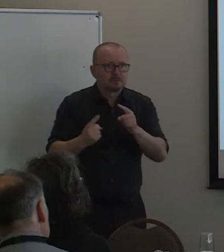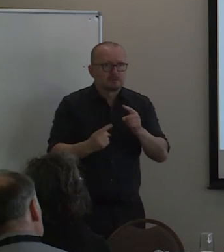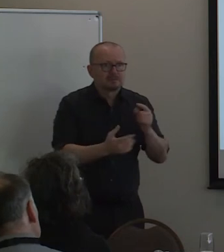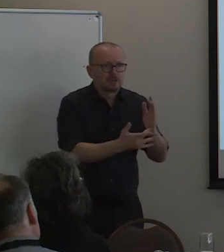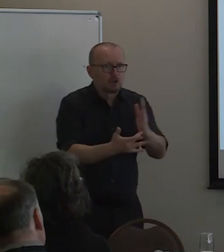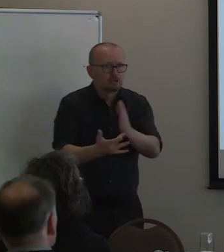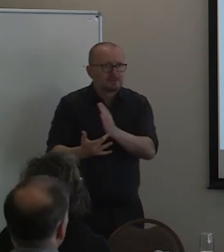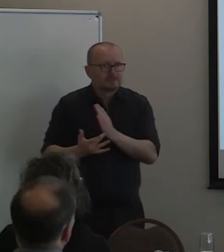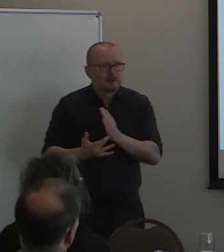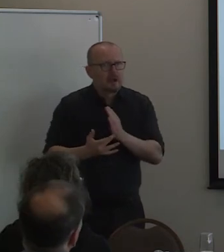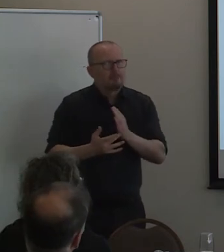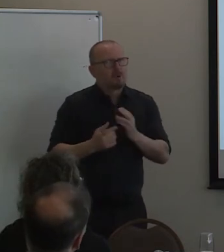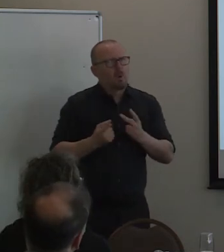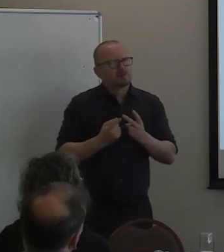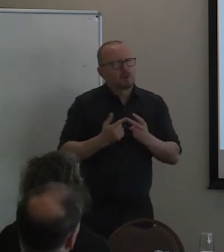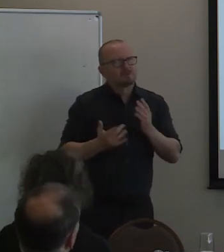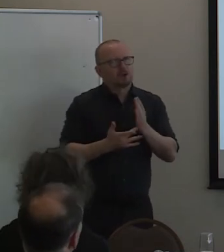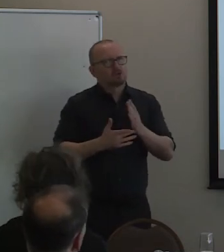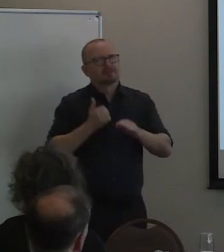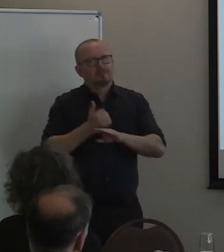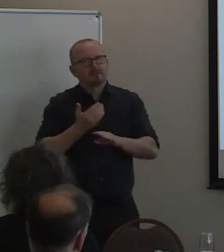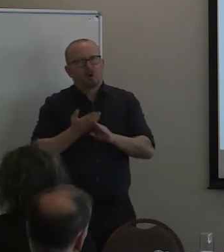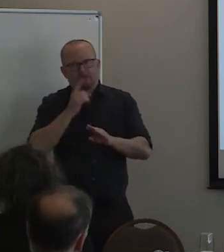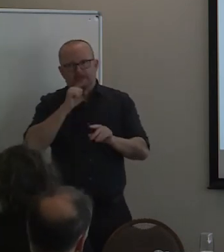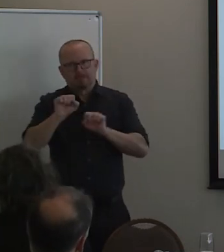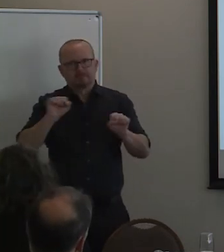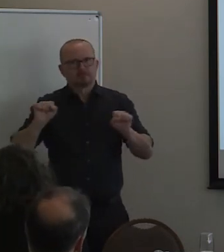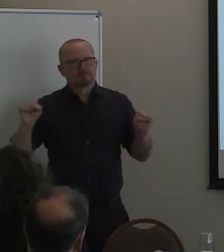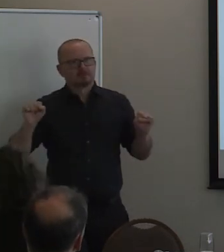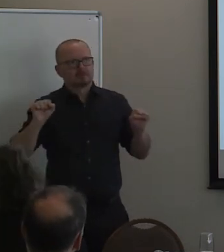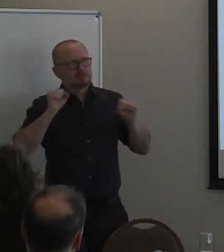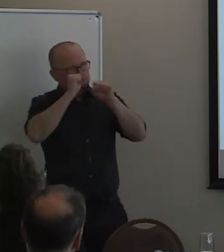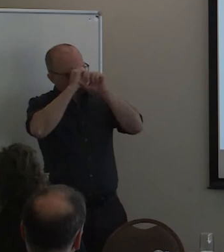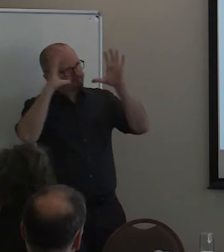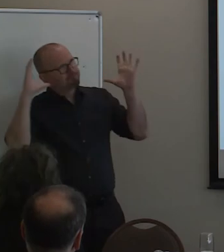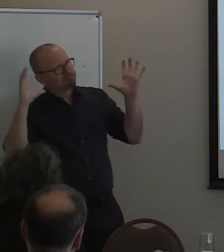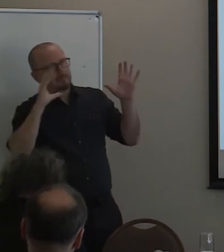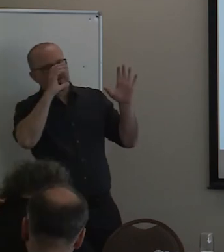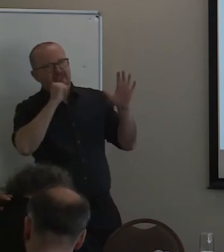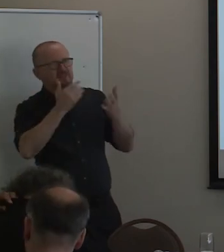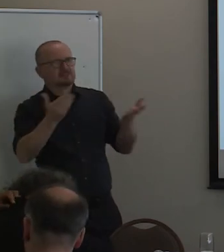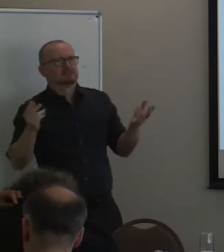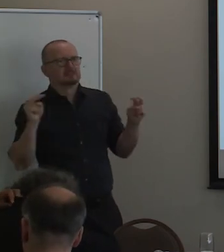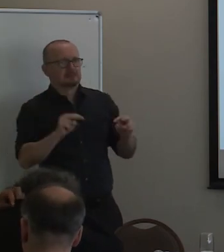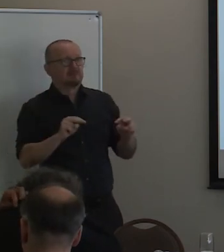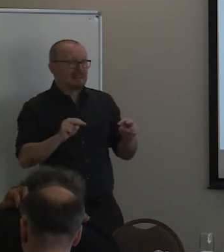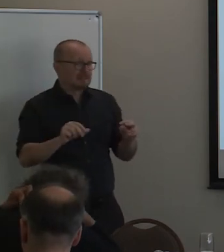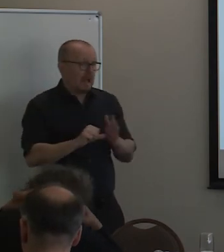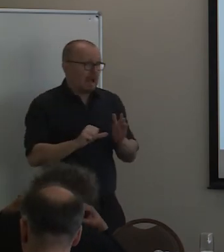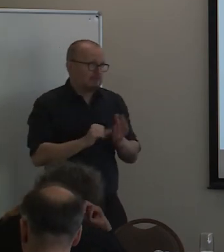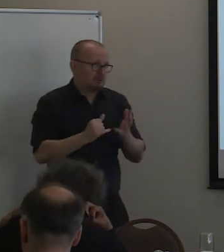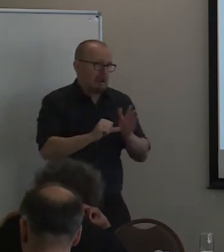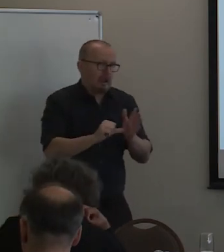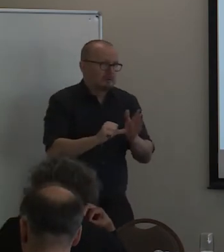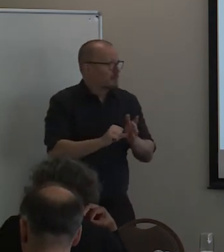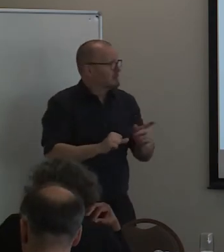is ridiculously hard, to say the least, especially from one place in the world. And Yoku does say